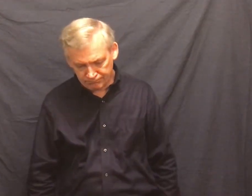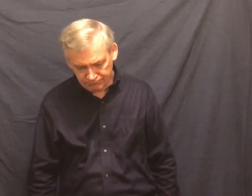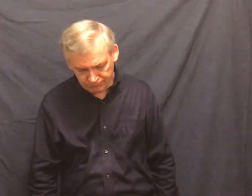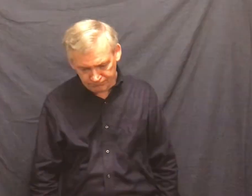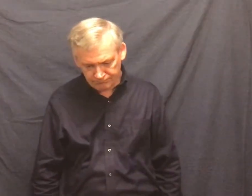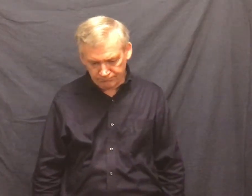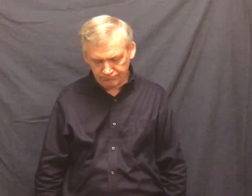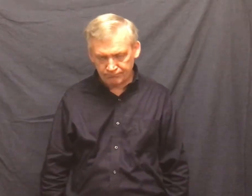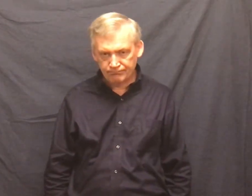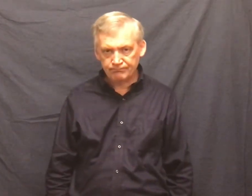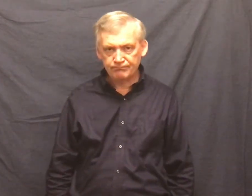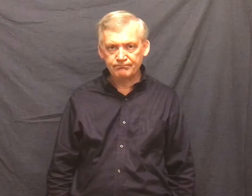George's voice was almost a whisper.